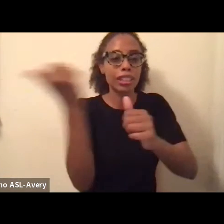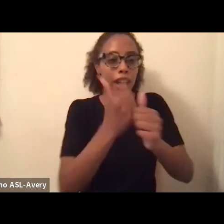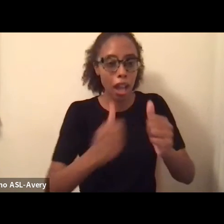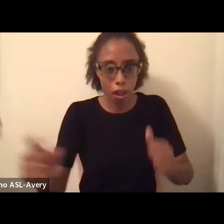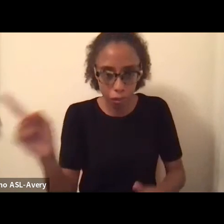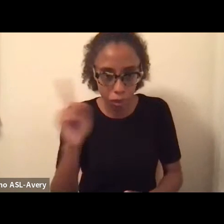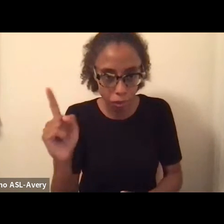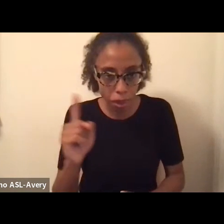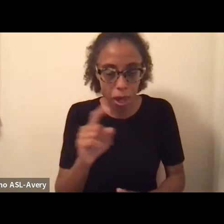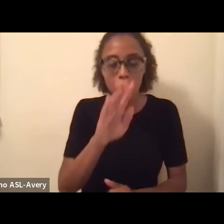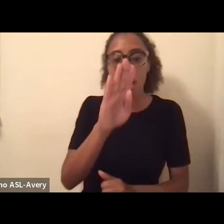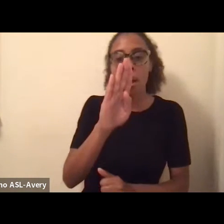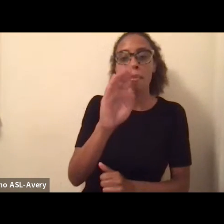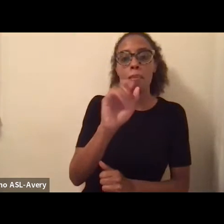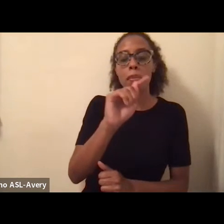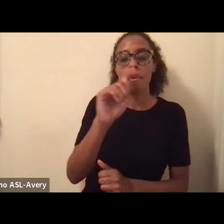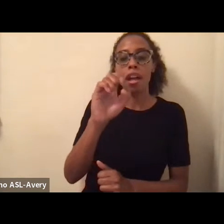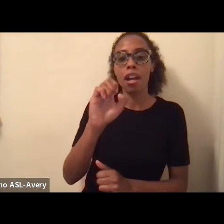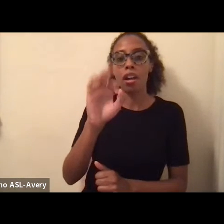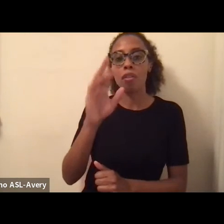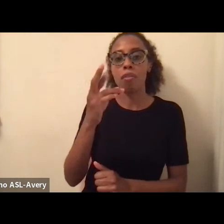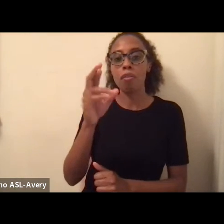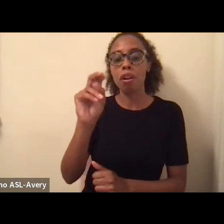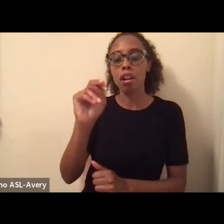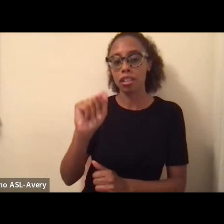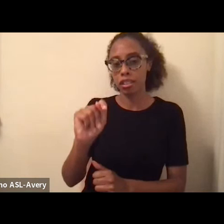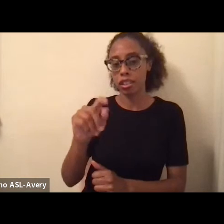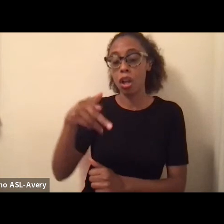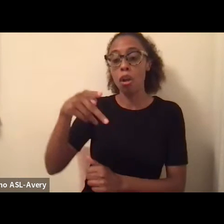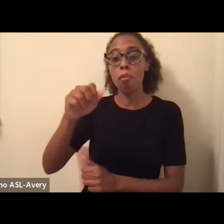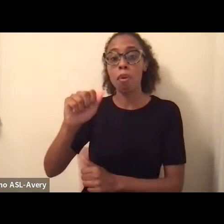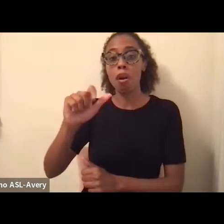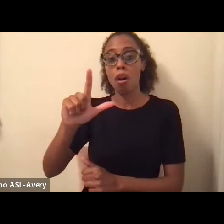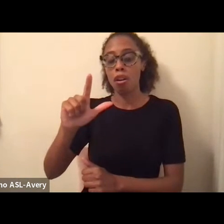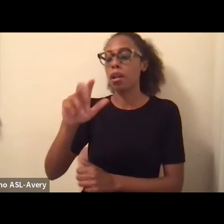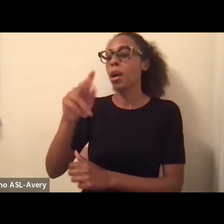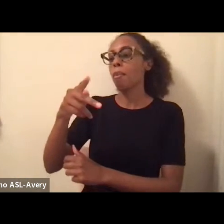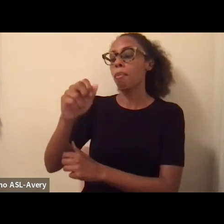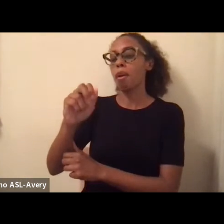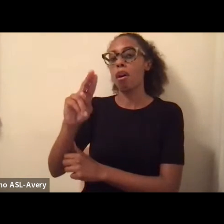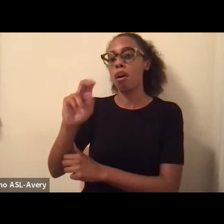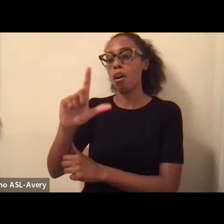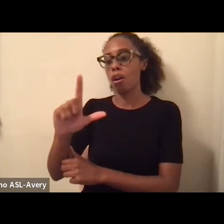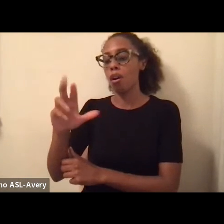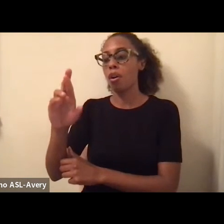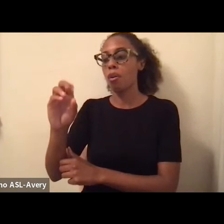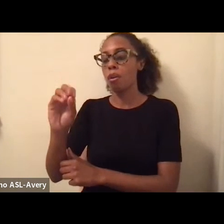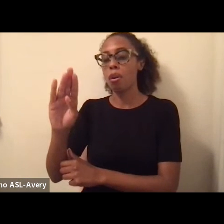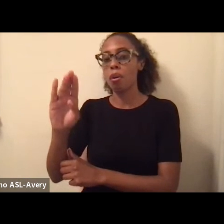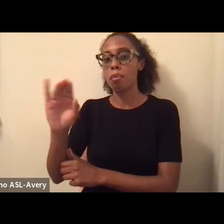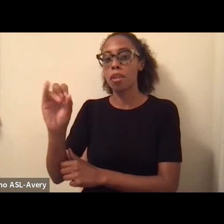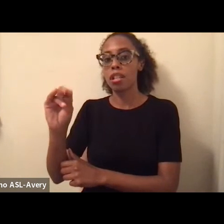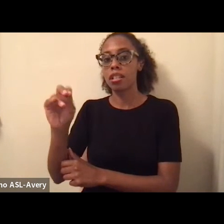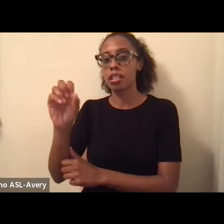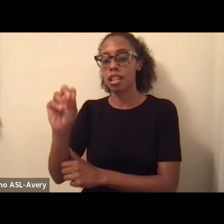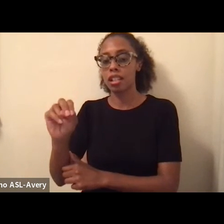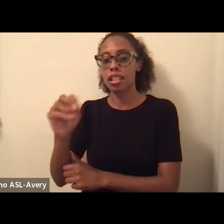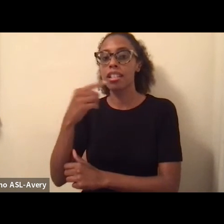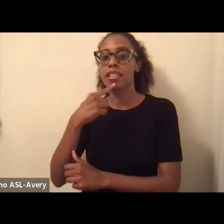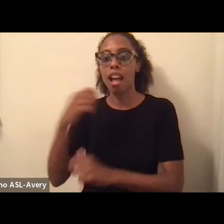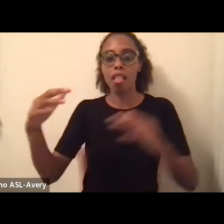to, Paul Robeson says, the battlefront is everywhere. There is no sheltered rear. And so how do